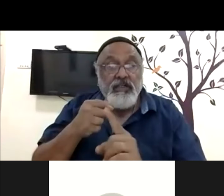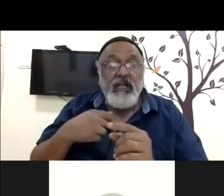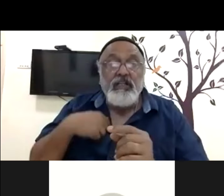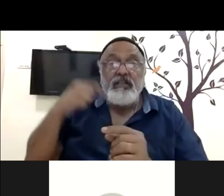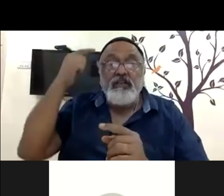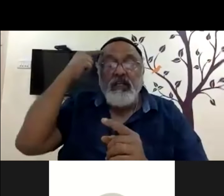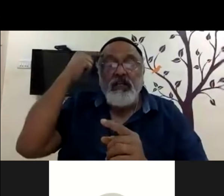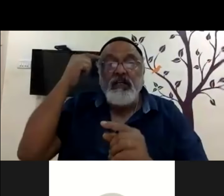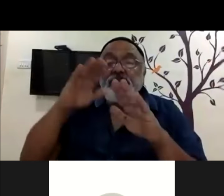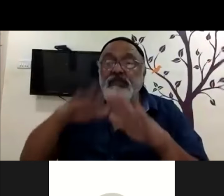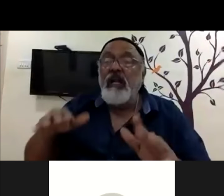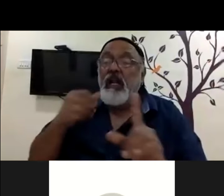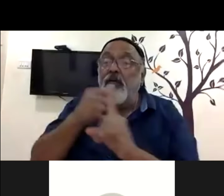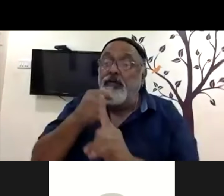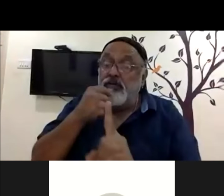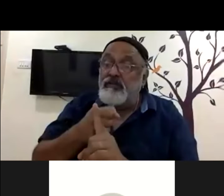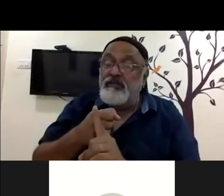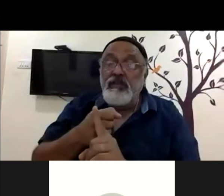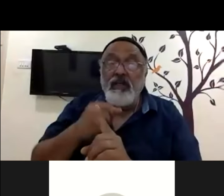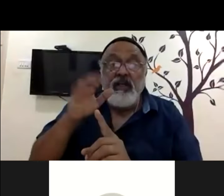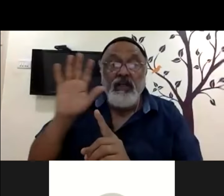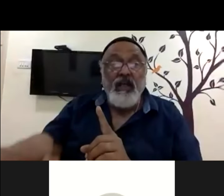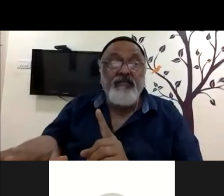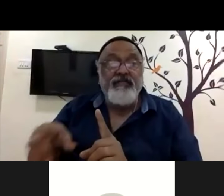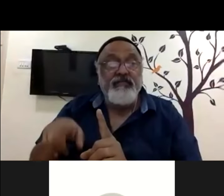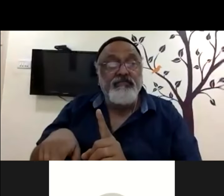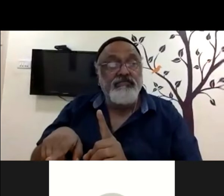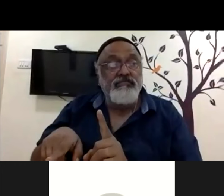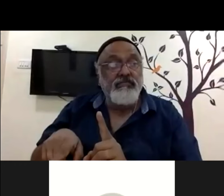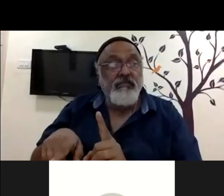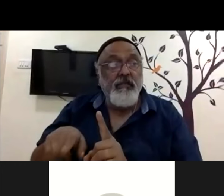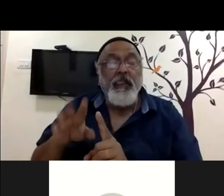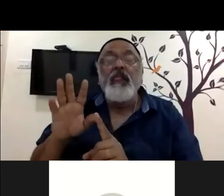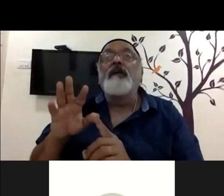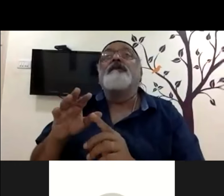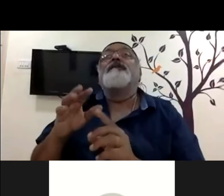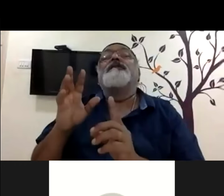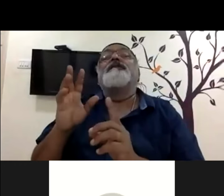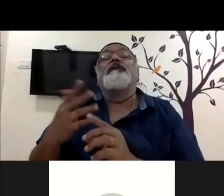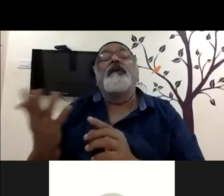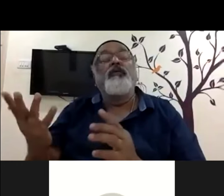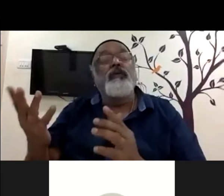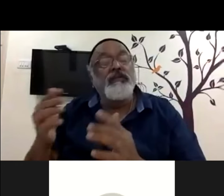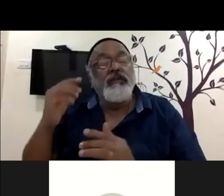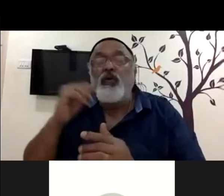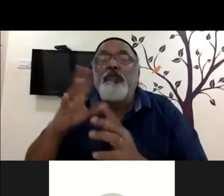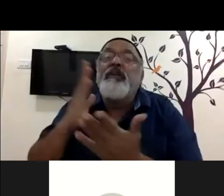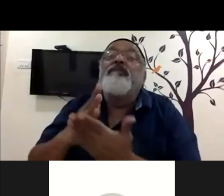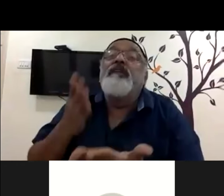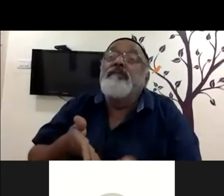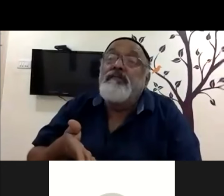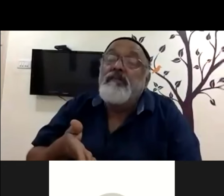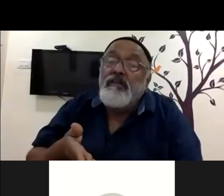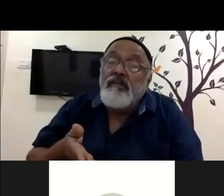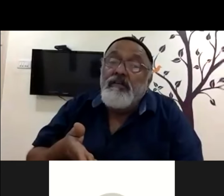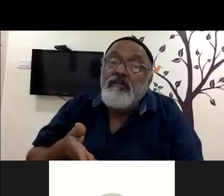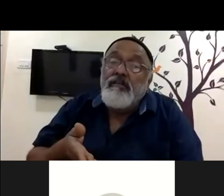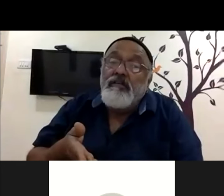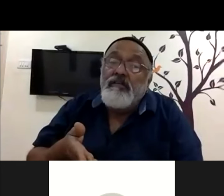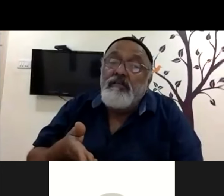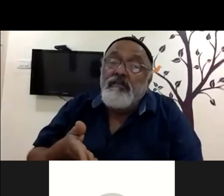in every situation is wrong. That is my value. Somebody else may not believe so and may believe that, I'm sorry,